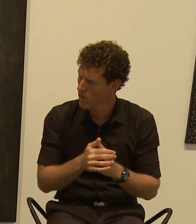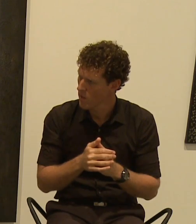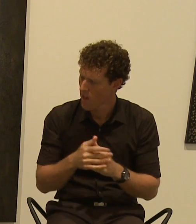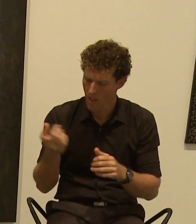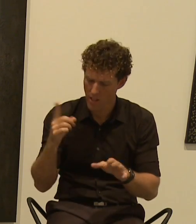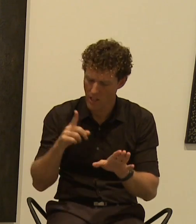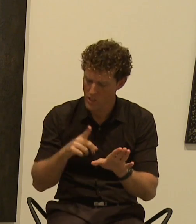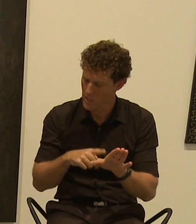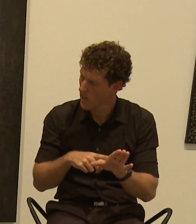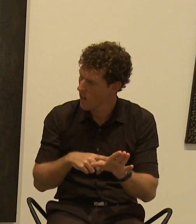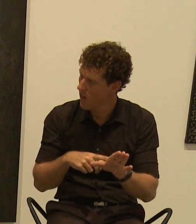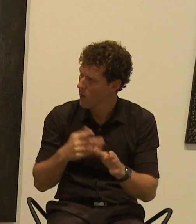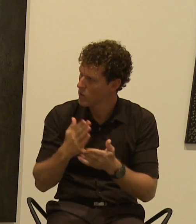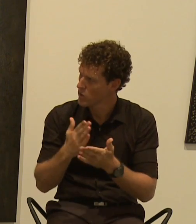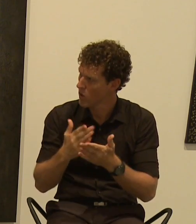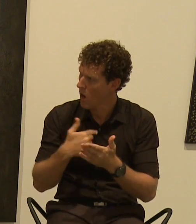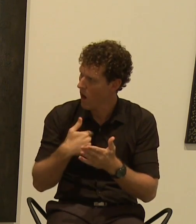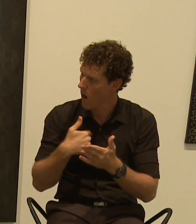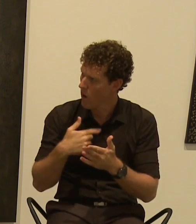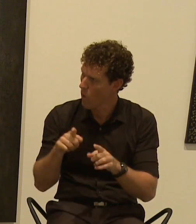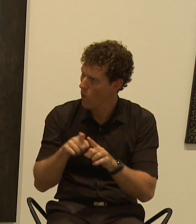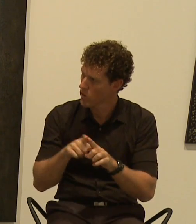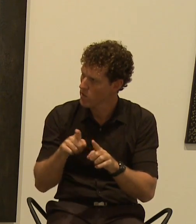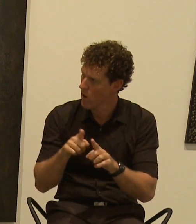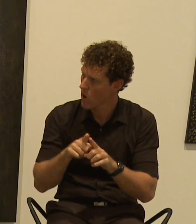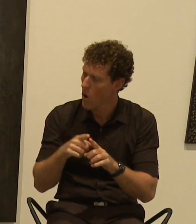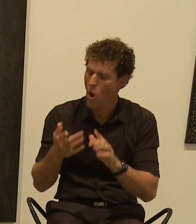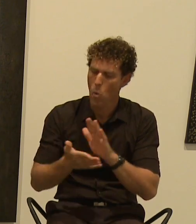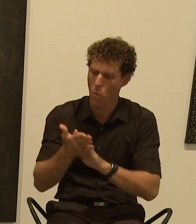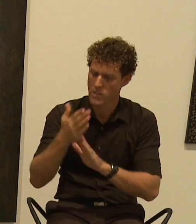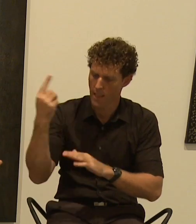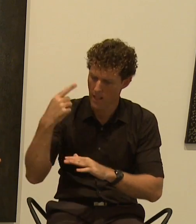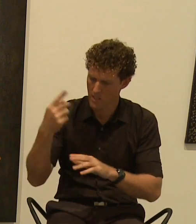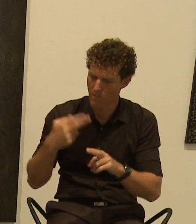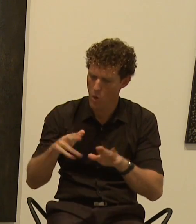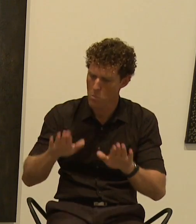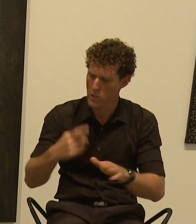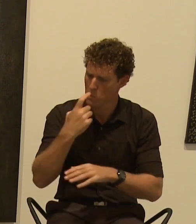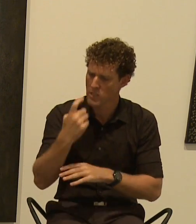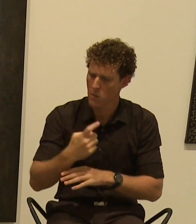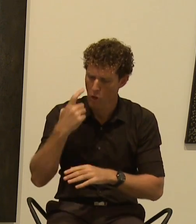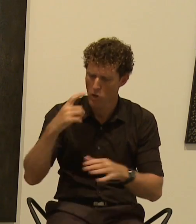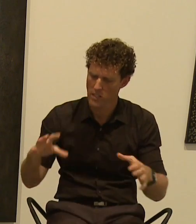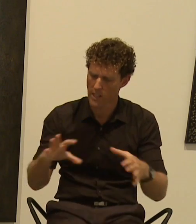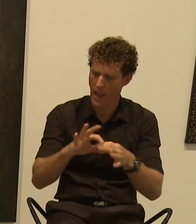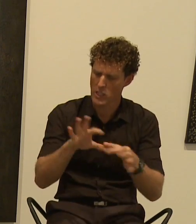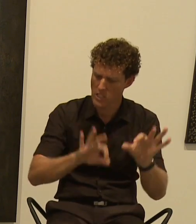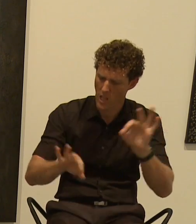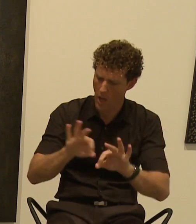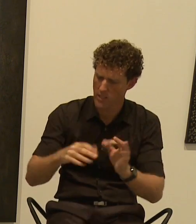Last year I was artist in residence at the Natural History Museum in London, so I'd been engaging with science and art, that crossover,